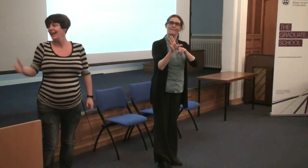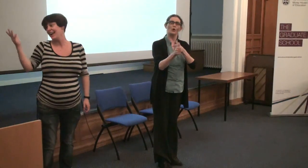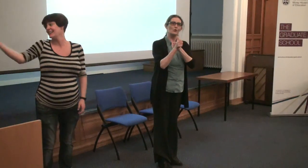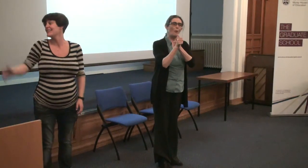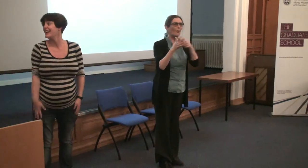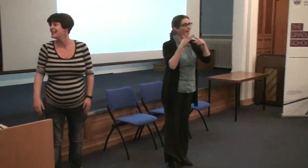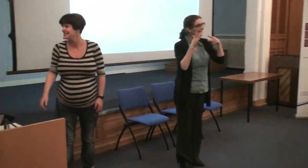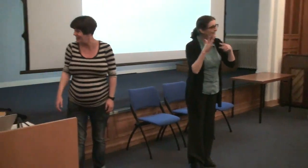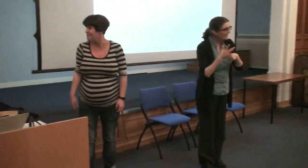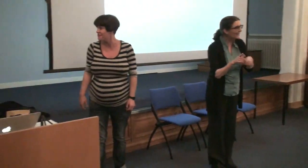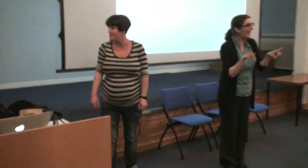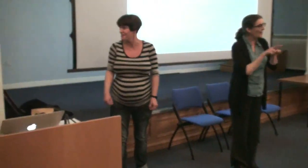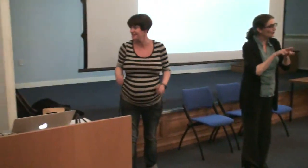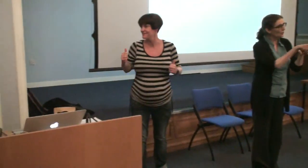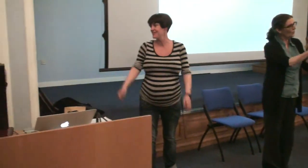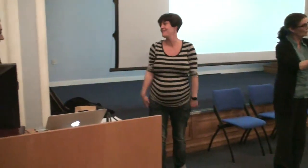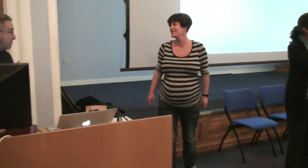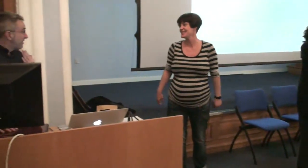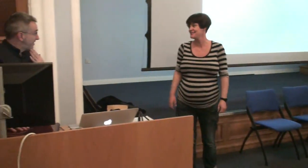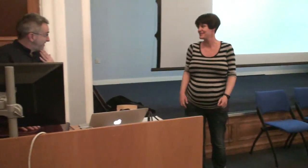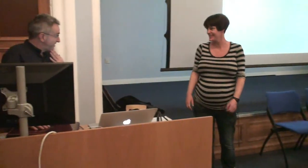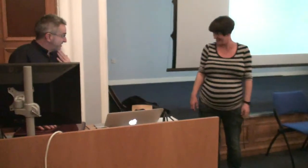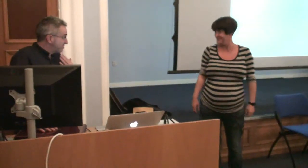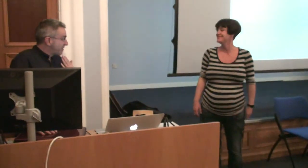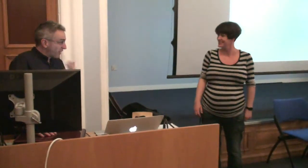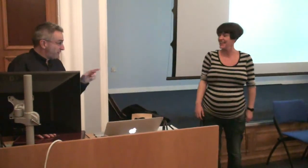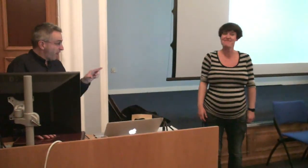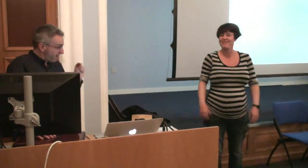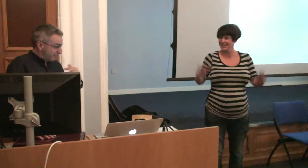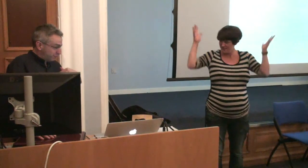and Steve for this really fascinating presentation. Thank you.